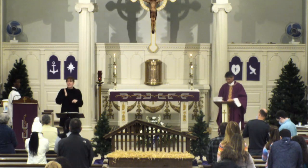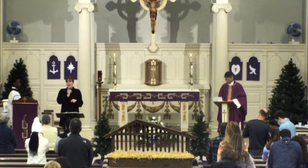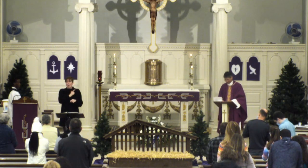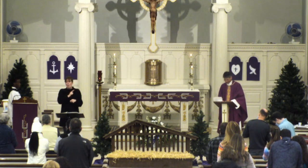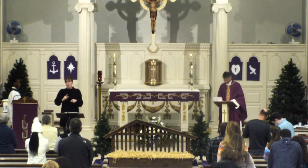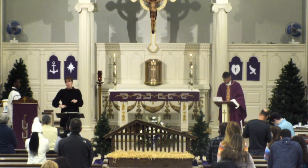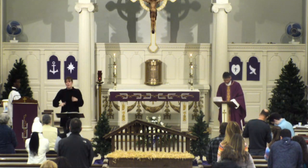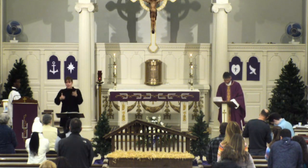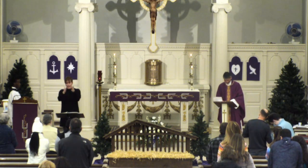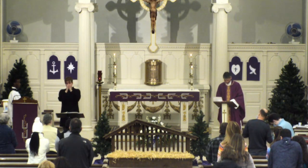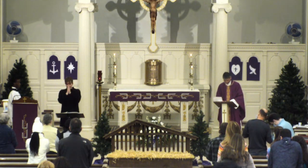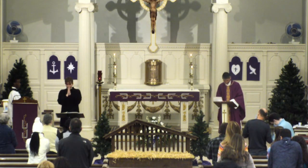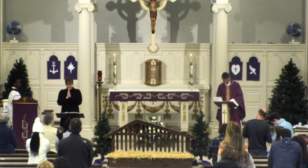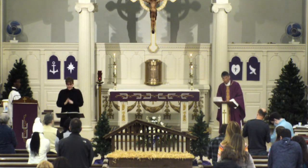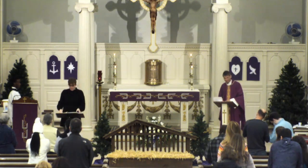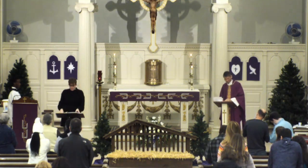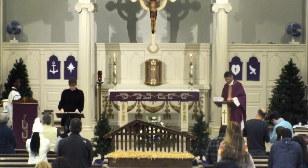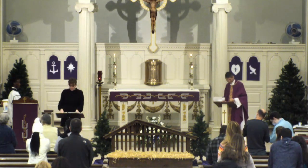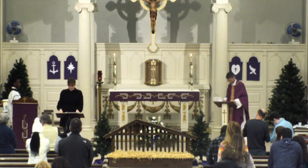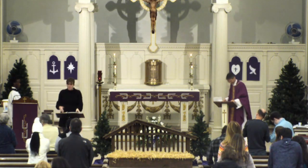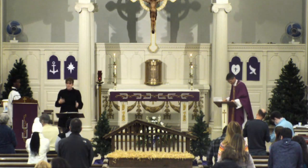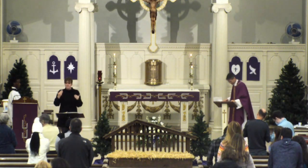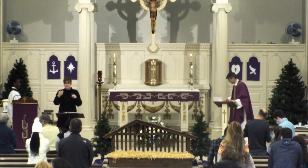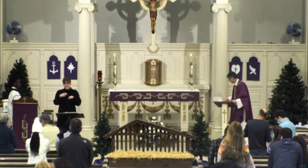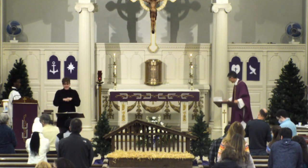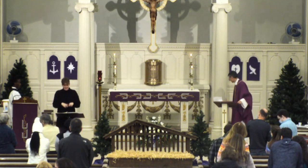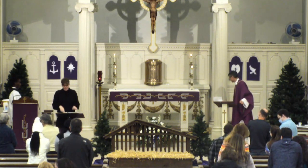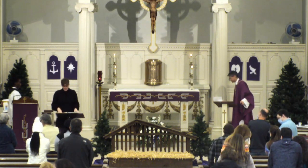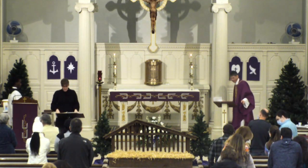Lord. Amen. Please be seated.